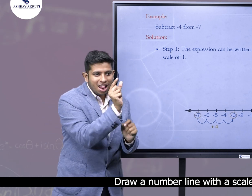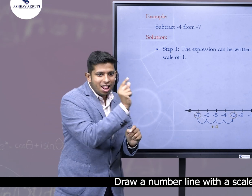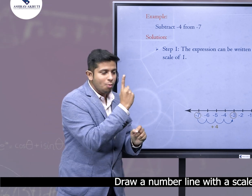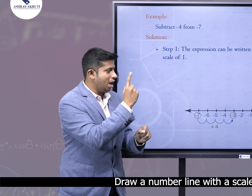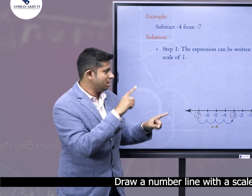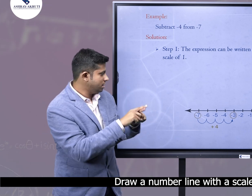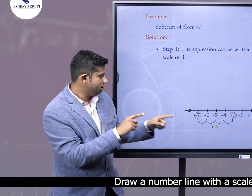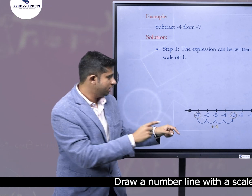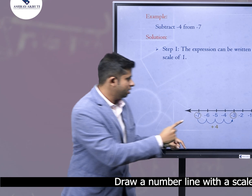1.